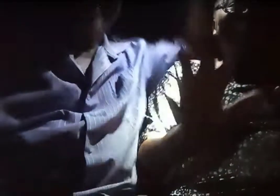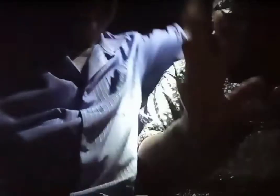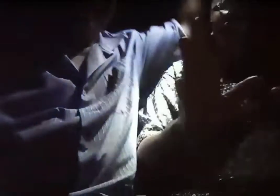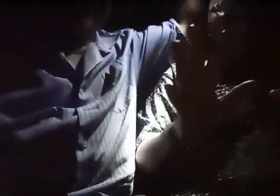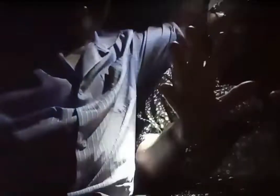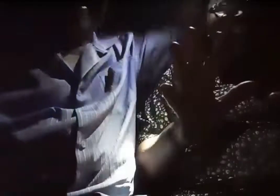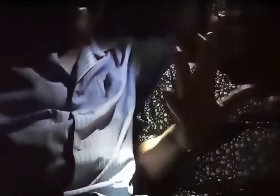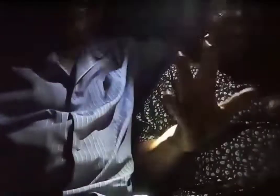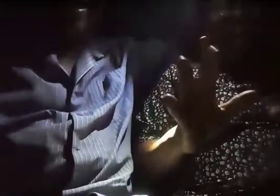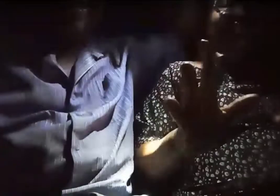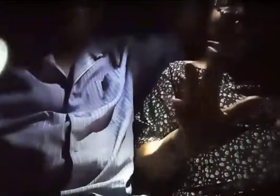sign